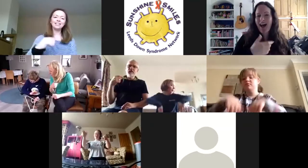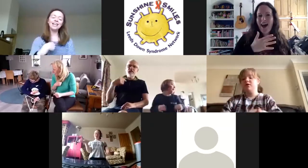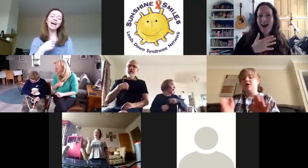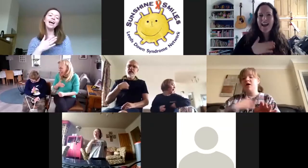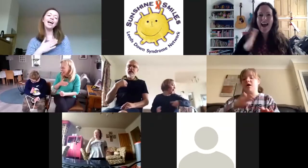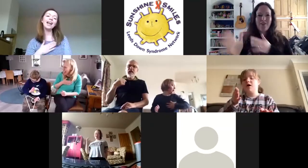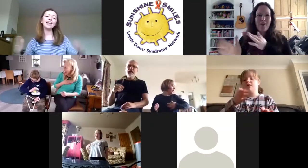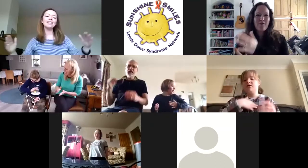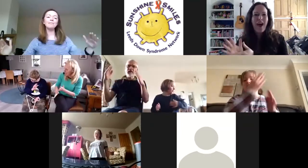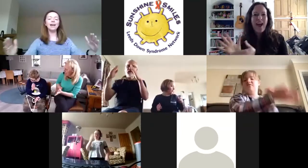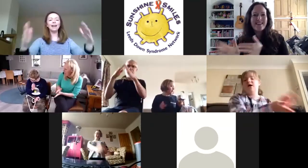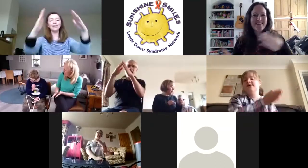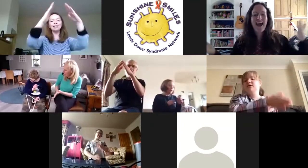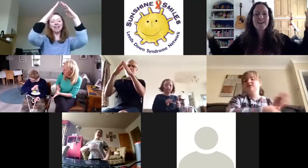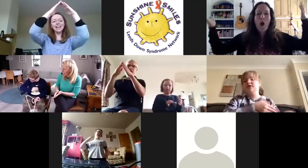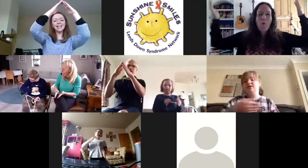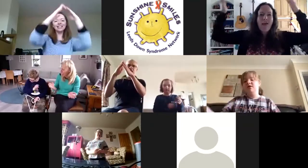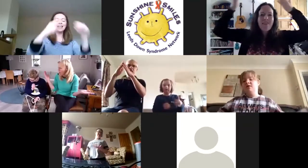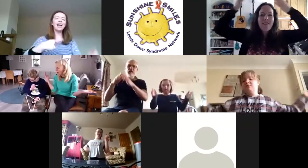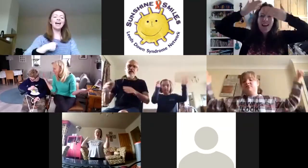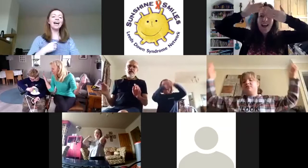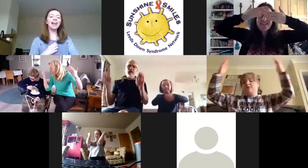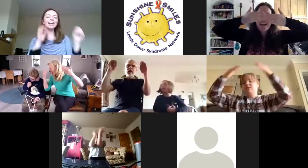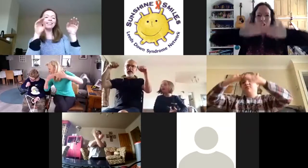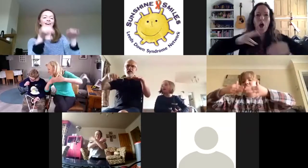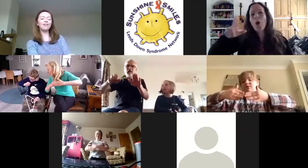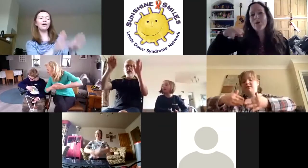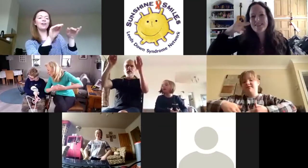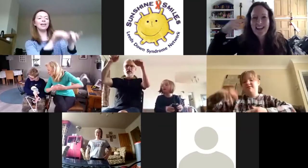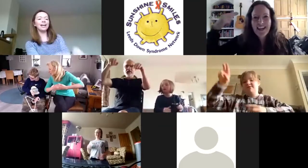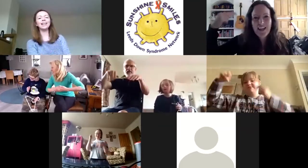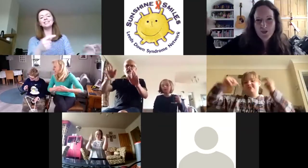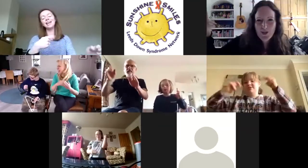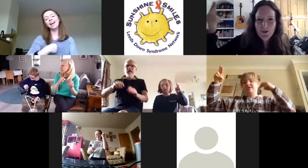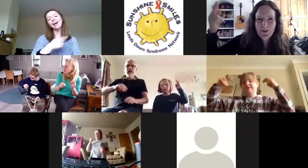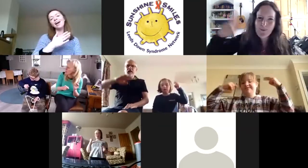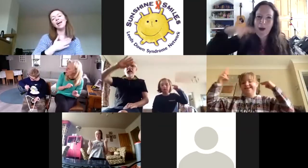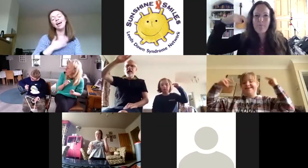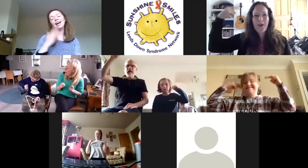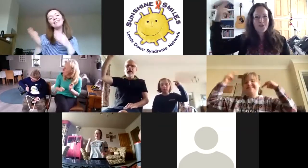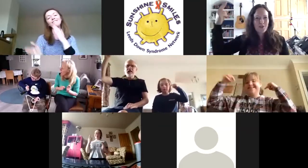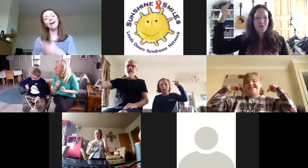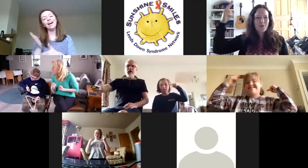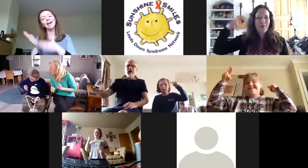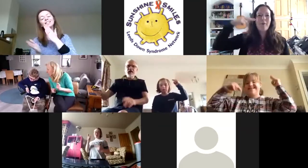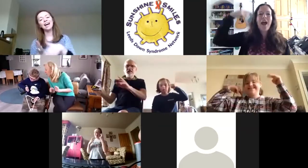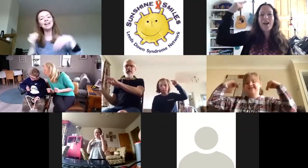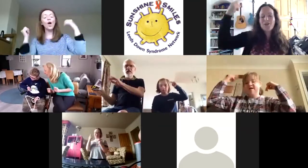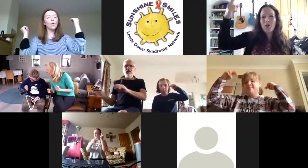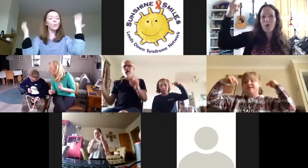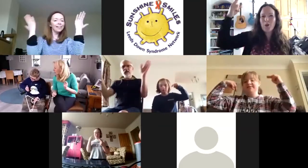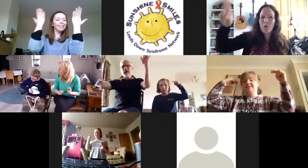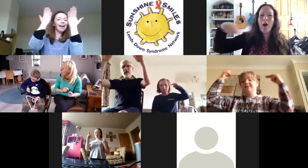and I like the fireside when the lights are low. Singing a doo-wop, a doo-wop,